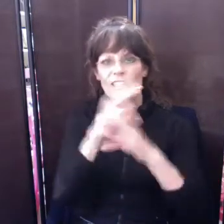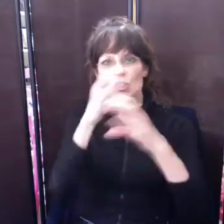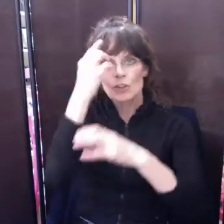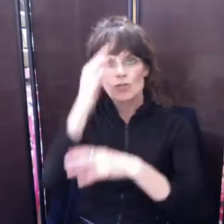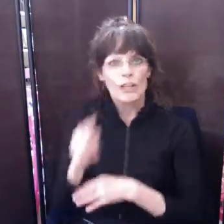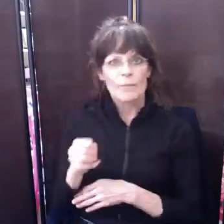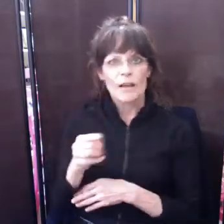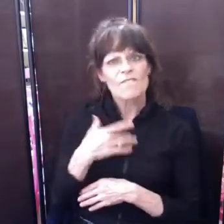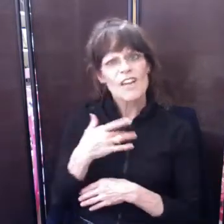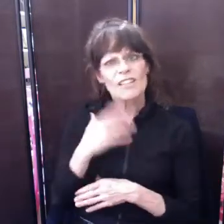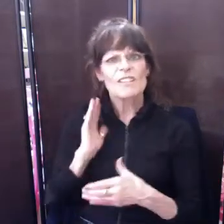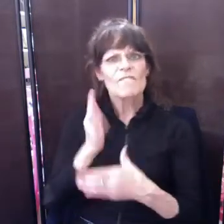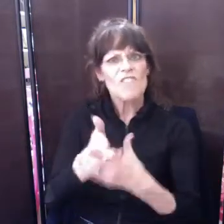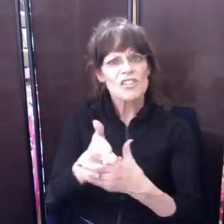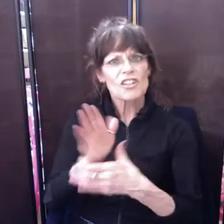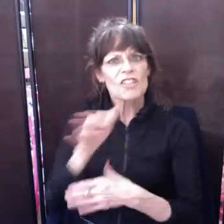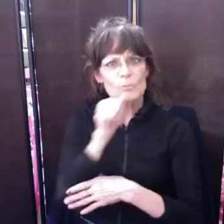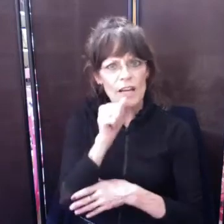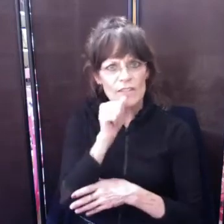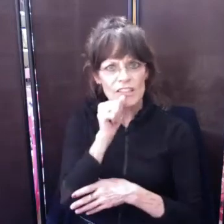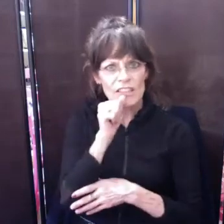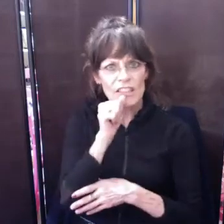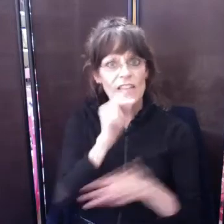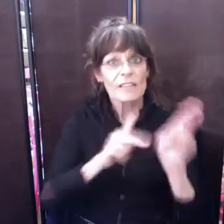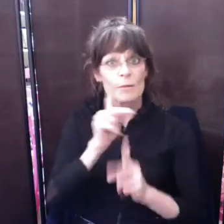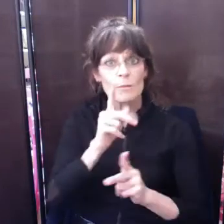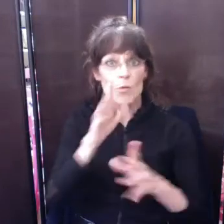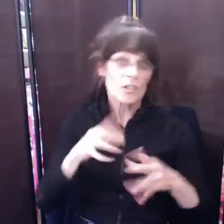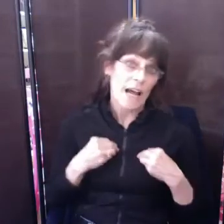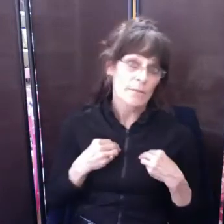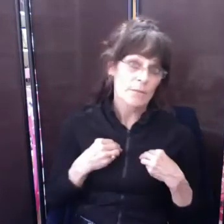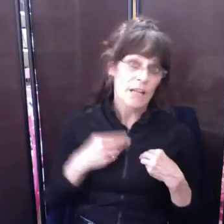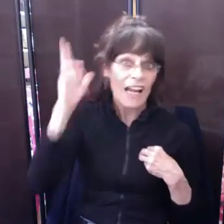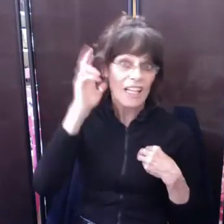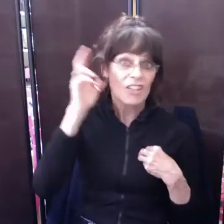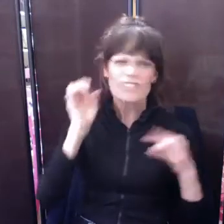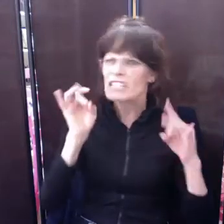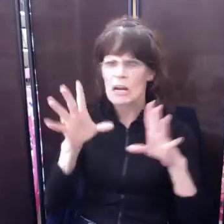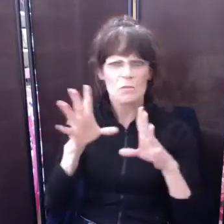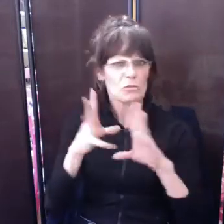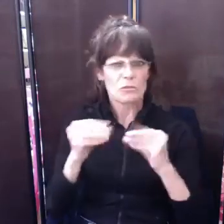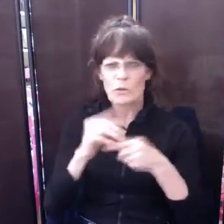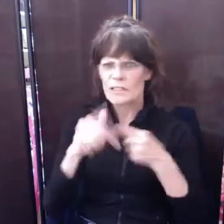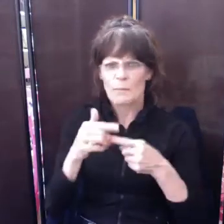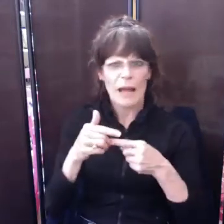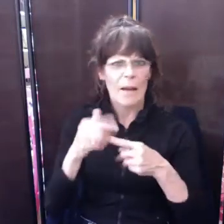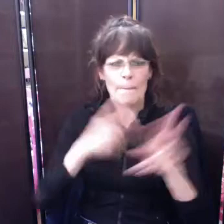was an invasion of his privacy and that of the people who adopted him. And I had heard horror stories about people going to look for their kids who didn't even know they were